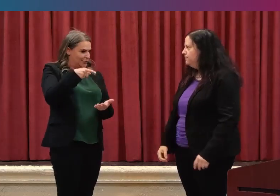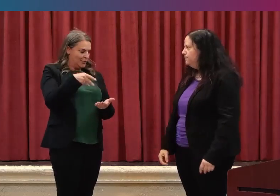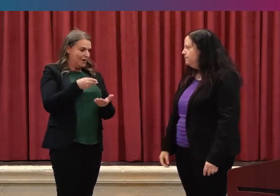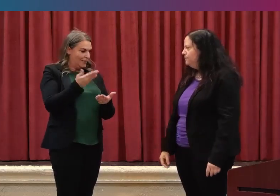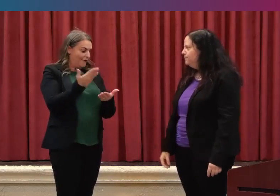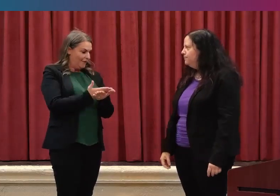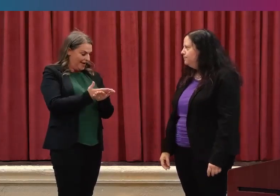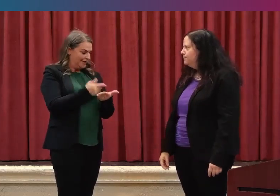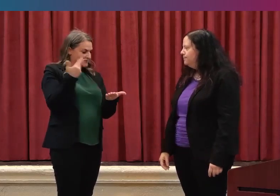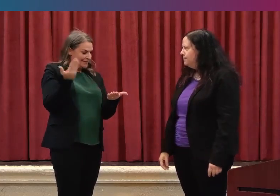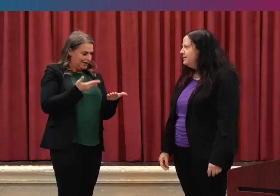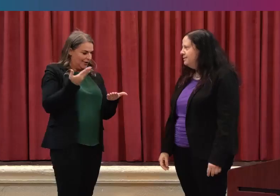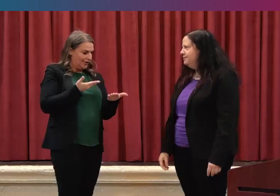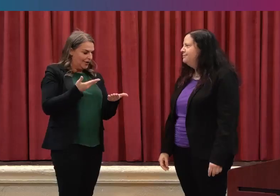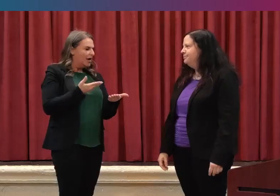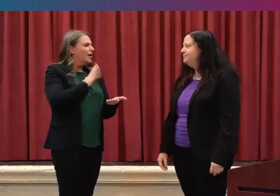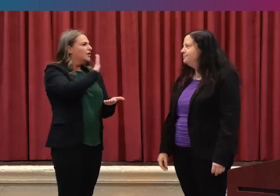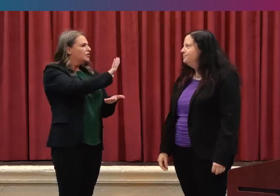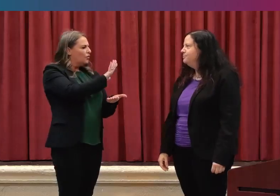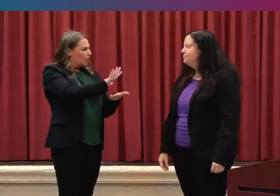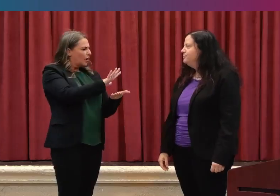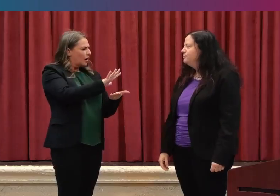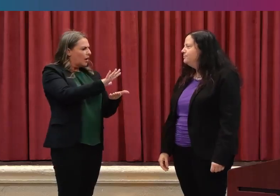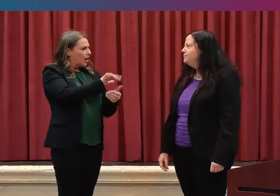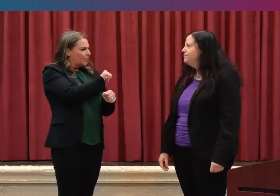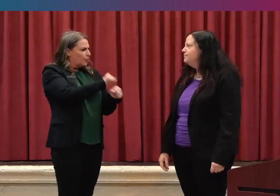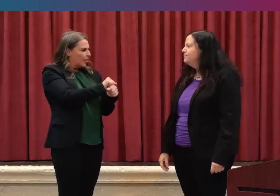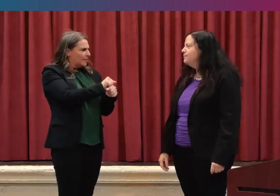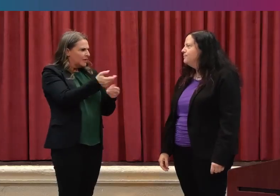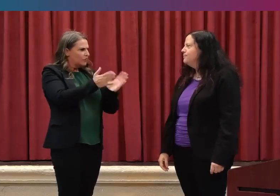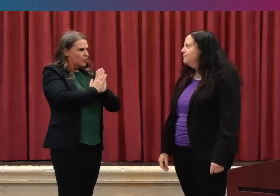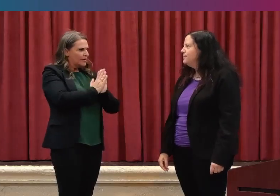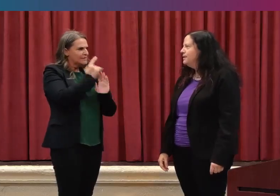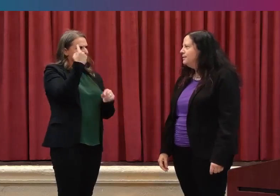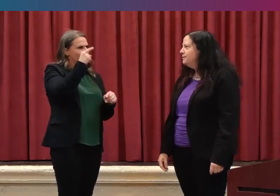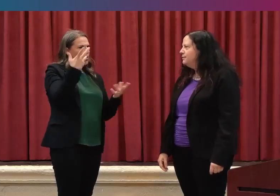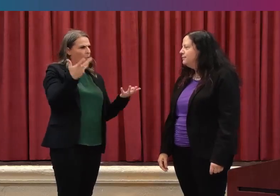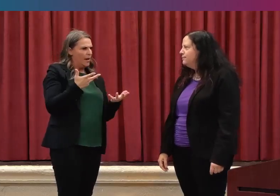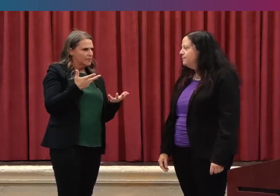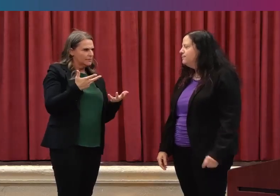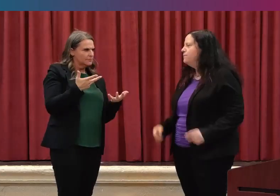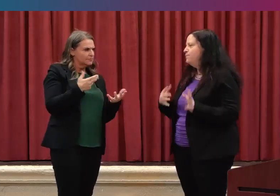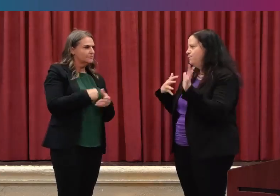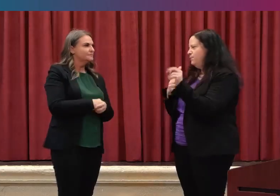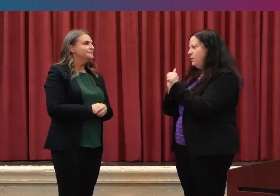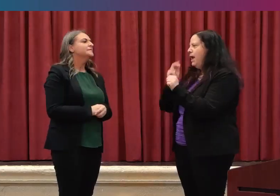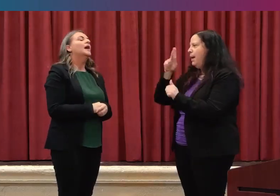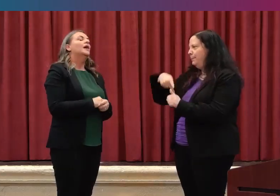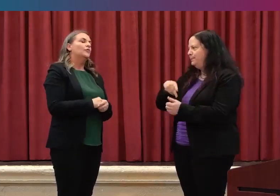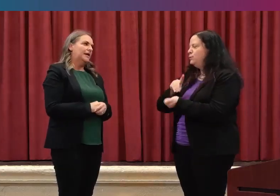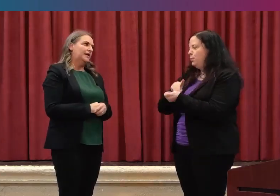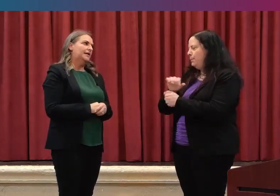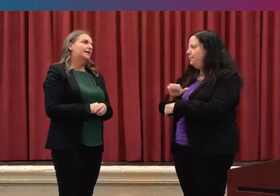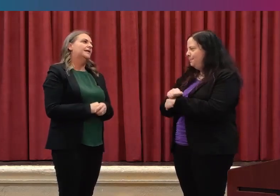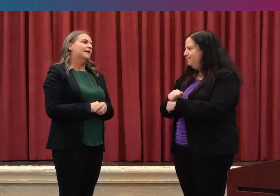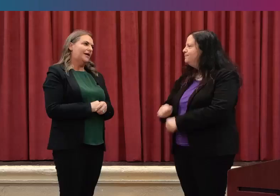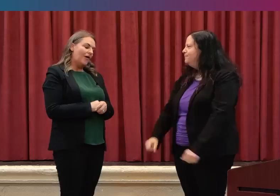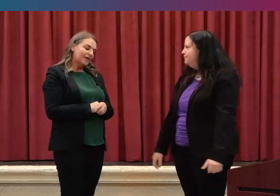Great. I see that your file is here. What are you requesting the appointment for? I have a